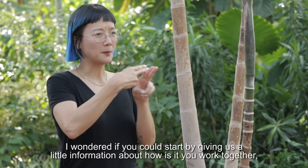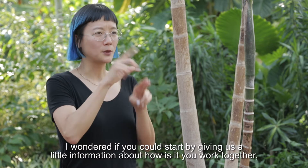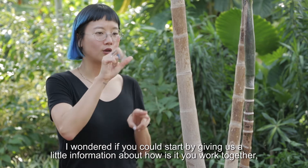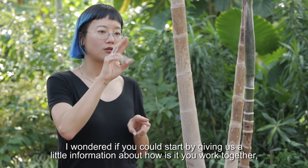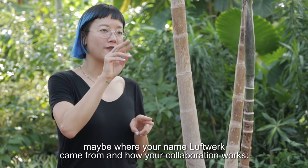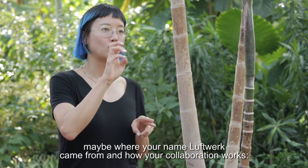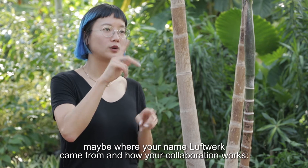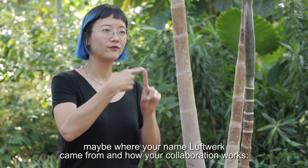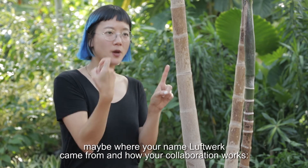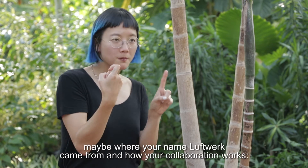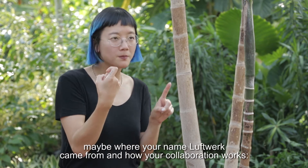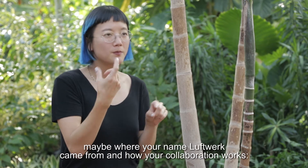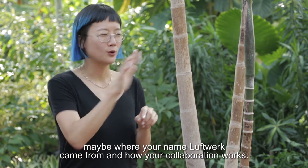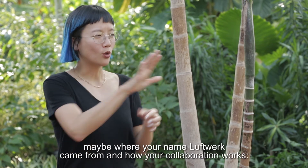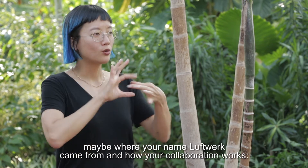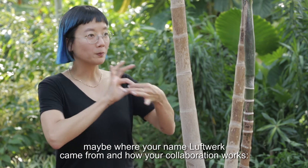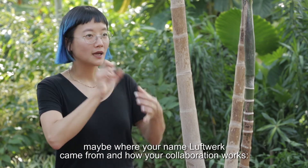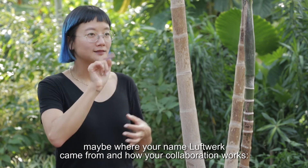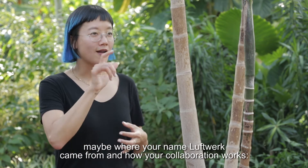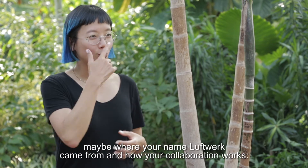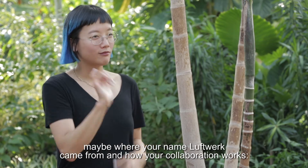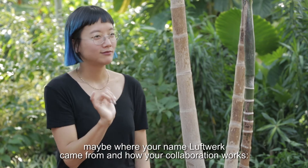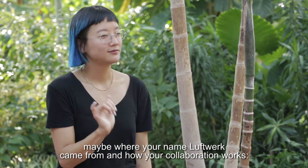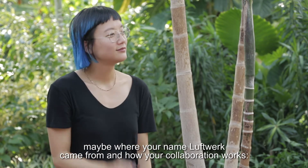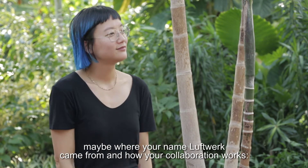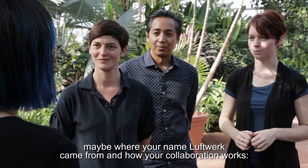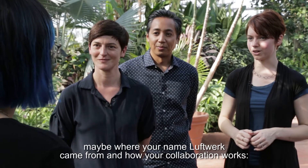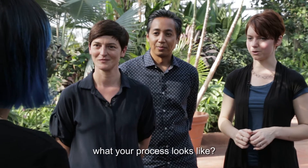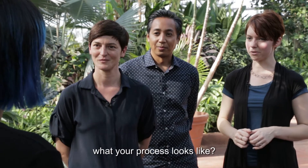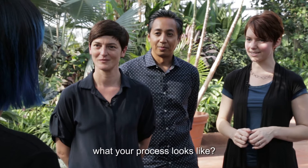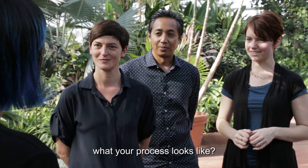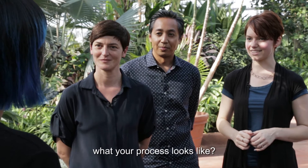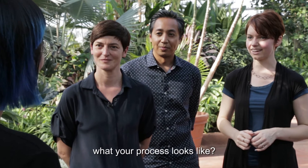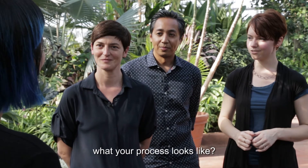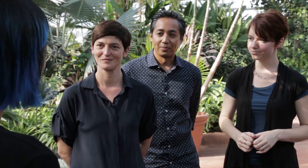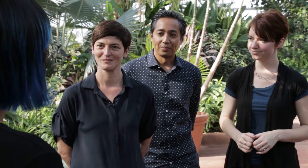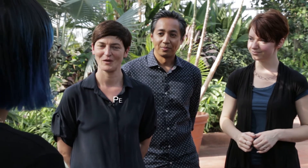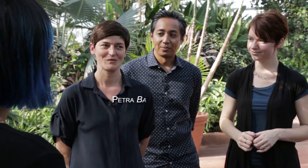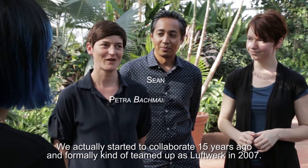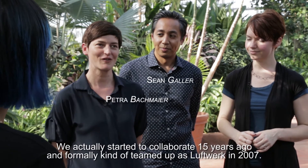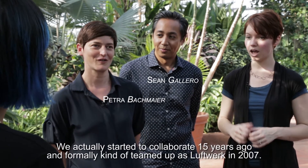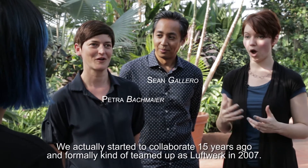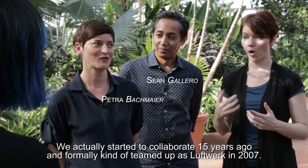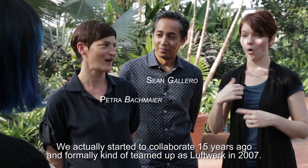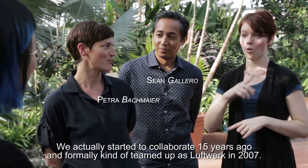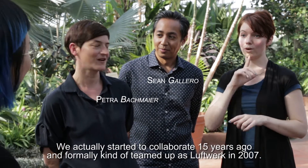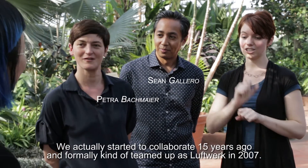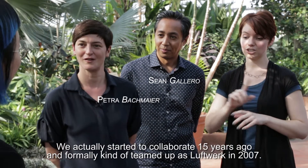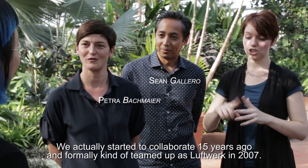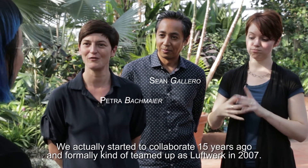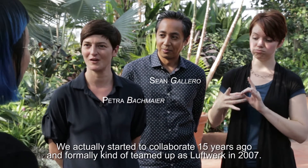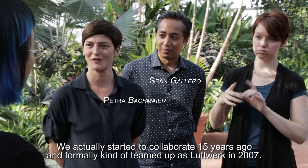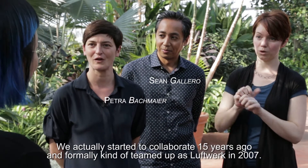that you work together, maybe where your name Luftwerk came from, and how your collaboration works, what your process looks like. We actually started to